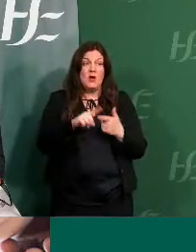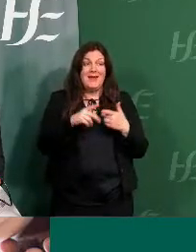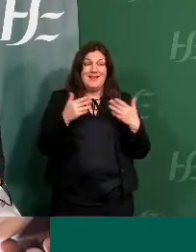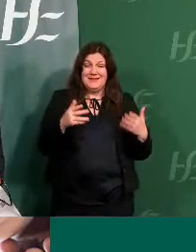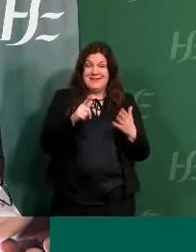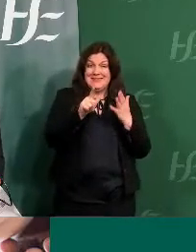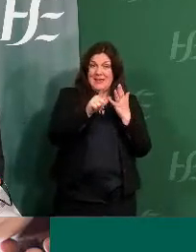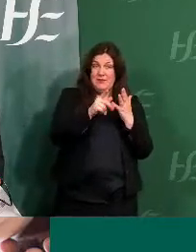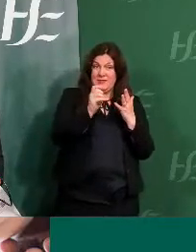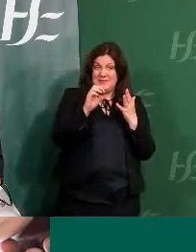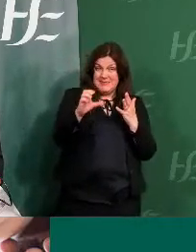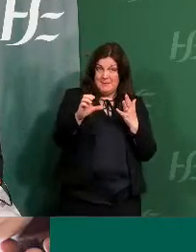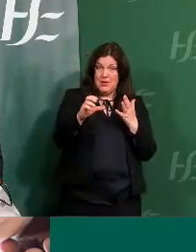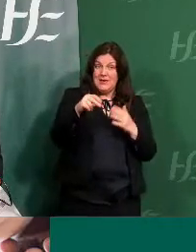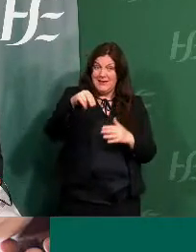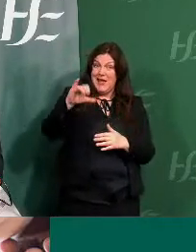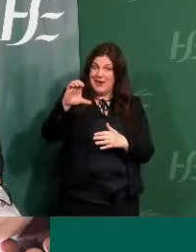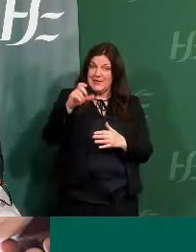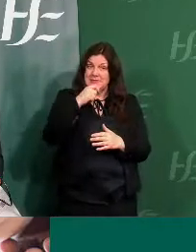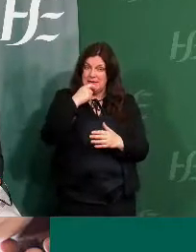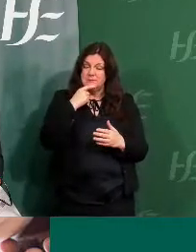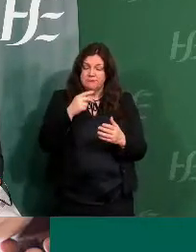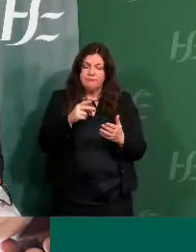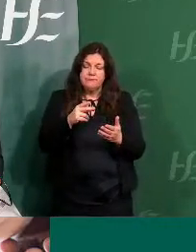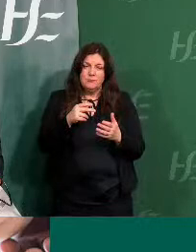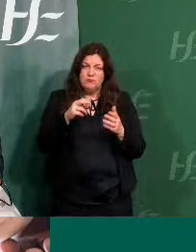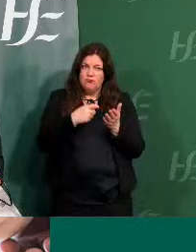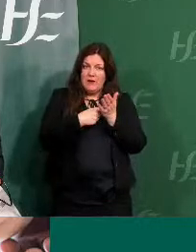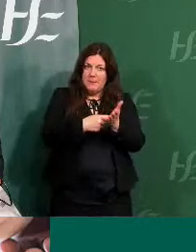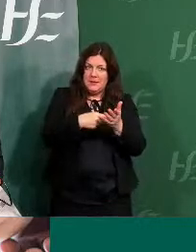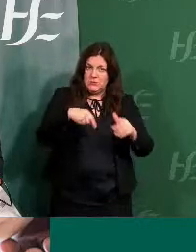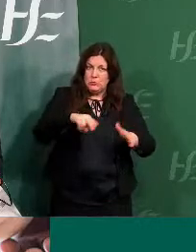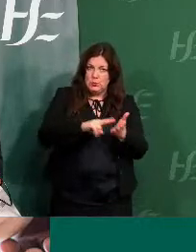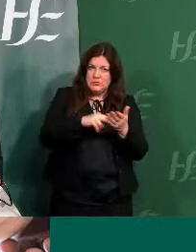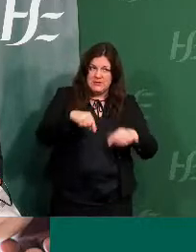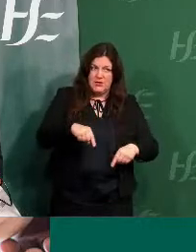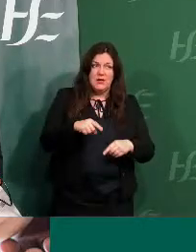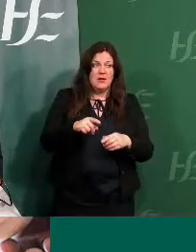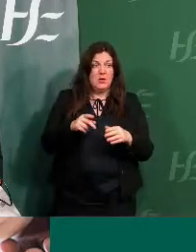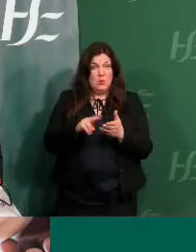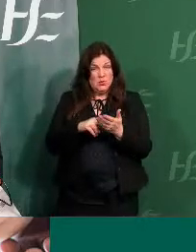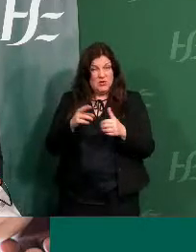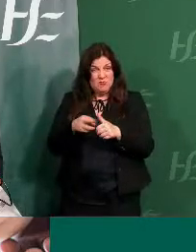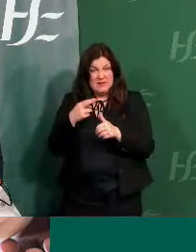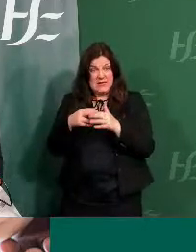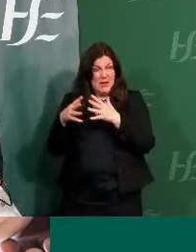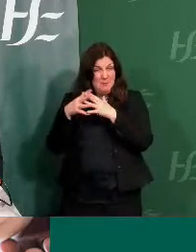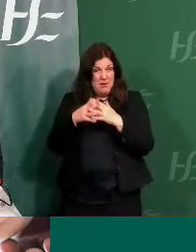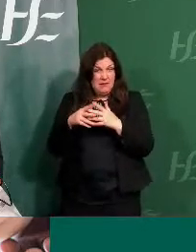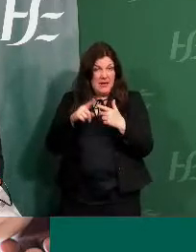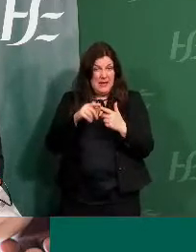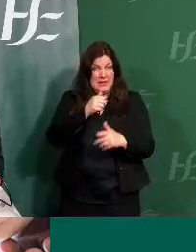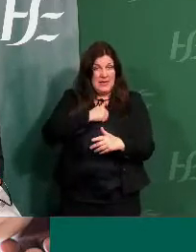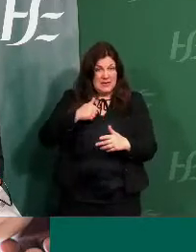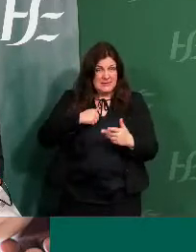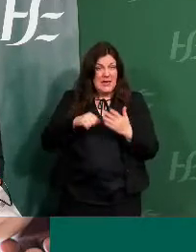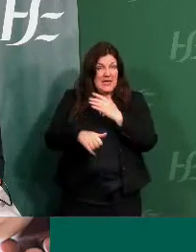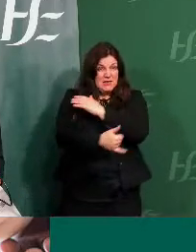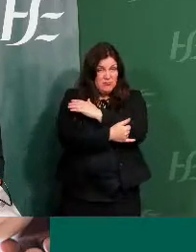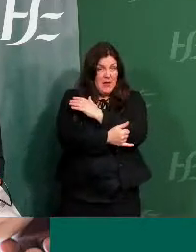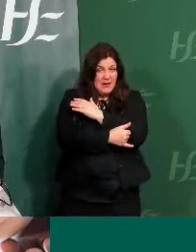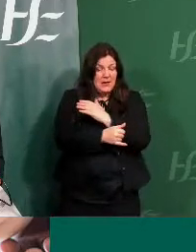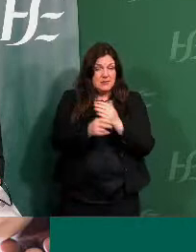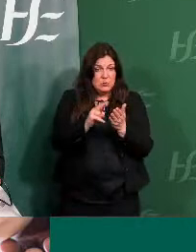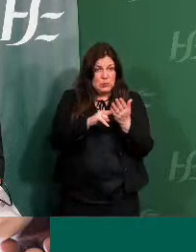The vaccine currently is already being used in America and Canada and Israel, and it's recommended in several other European countries. And more than 4